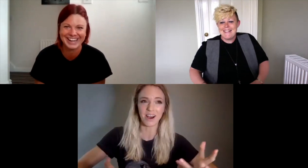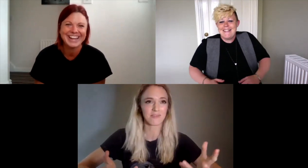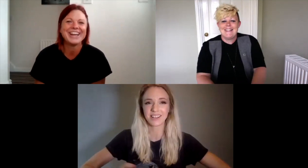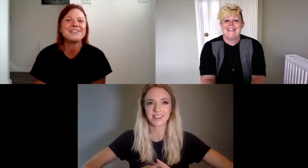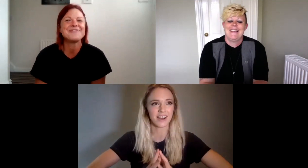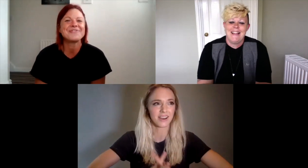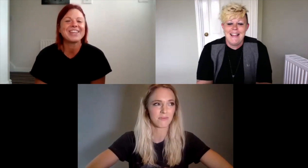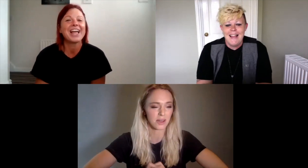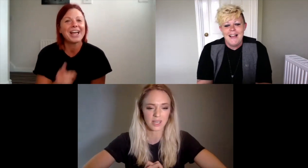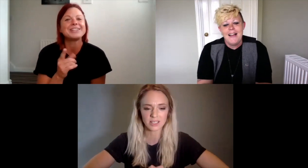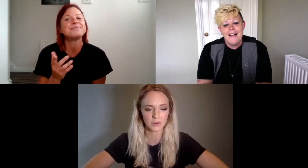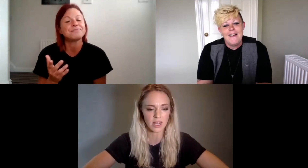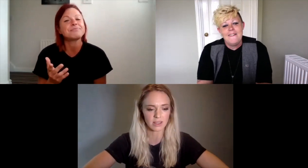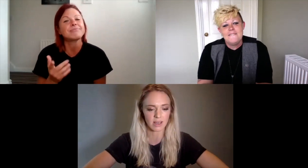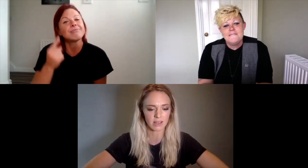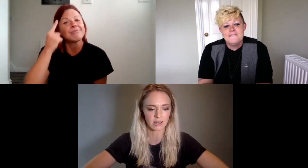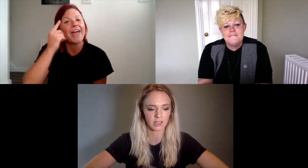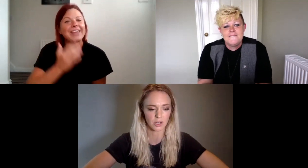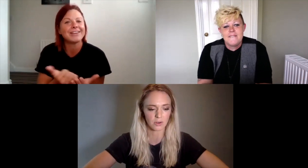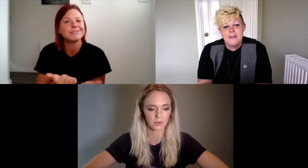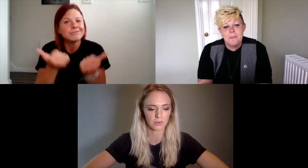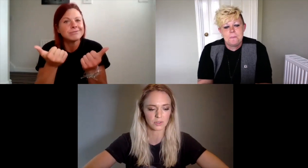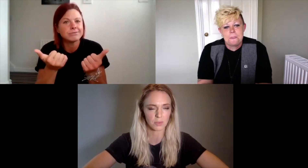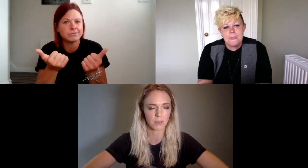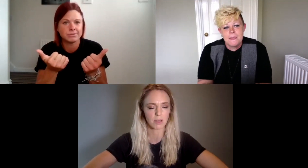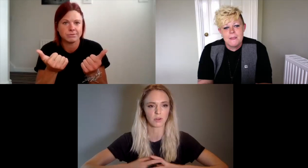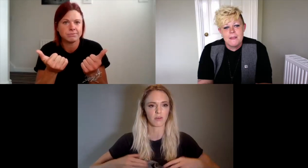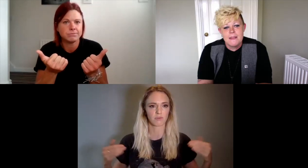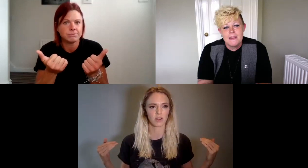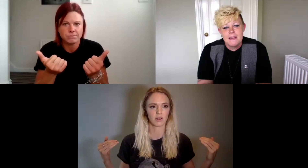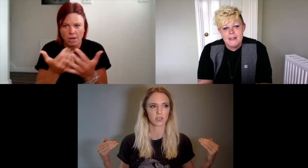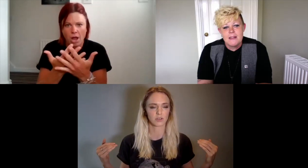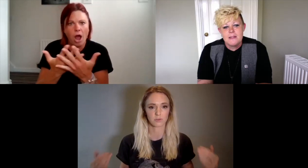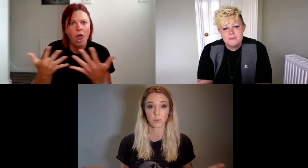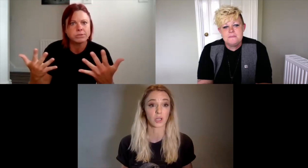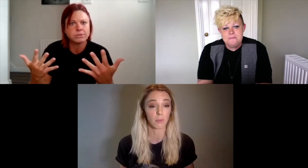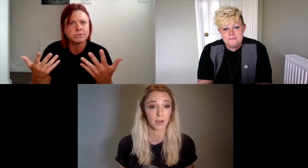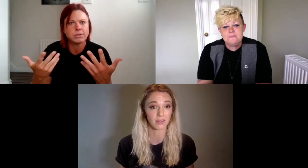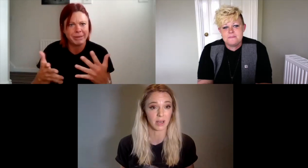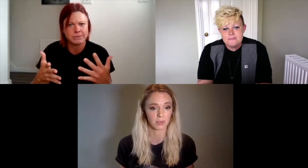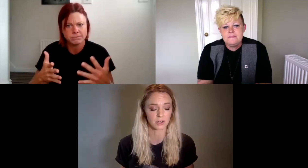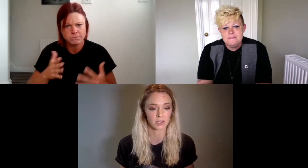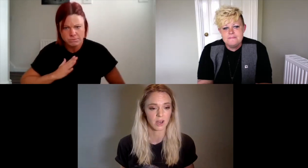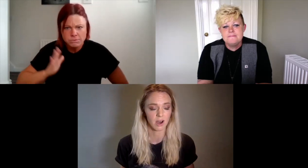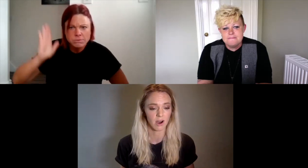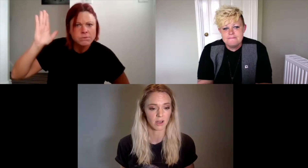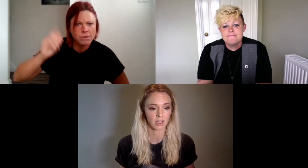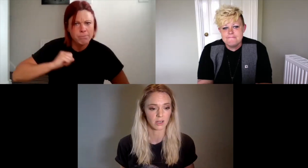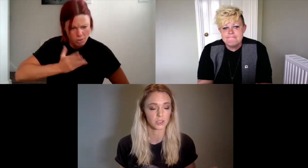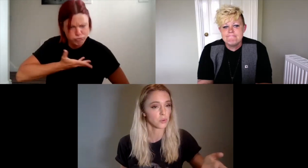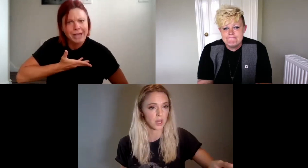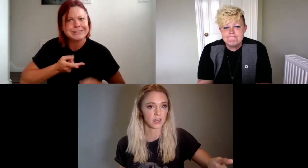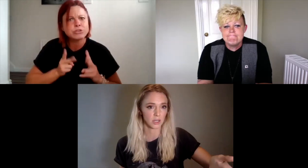Yeah, I think it's great that so many people have spoken up about that, because